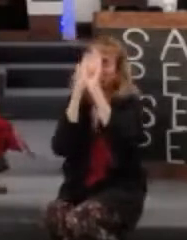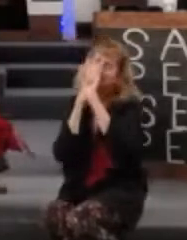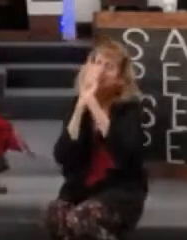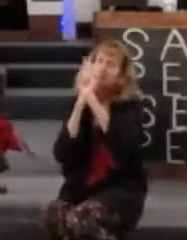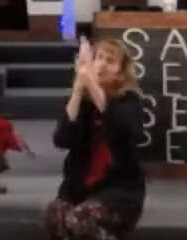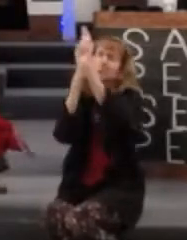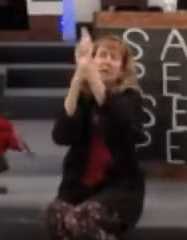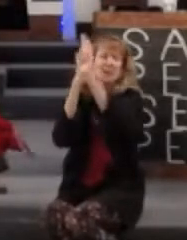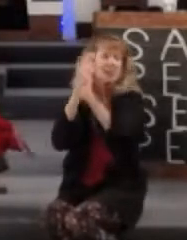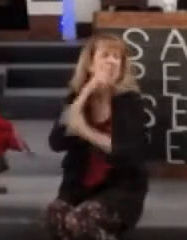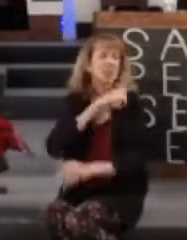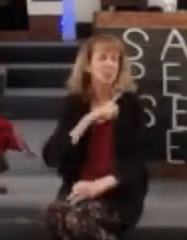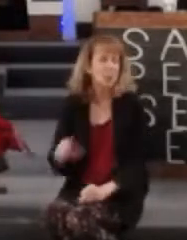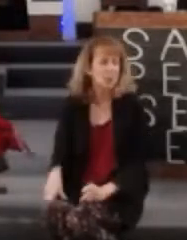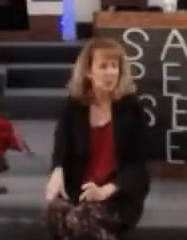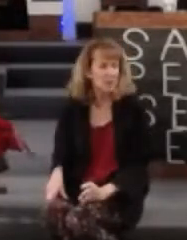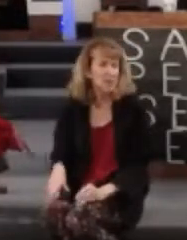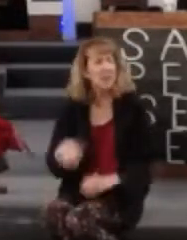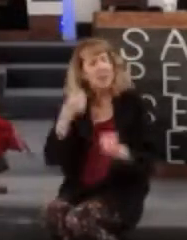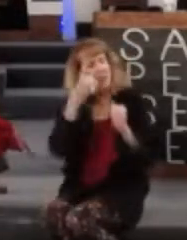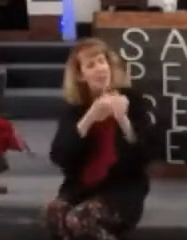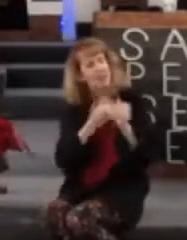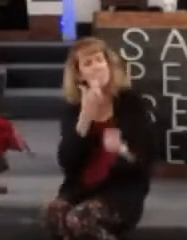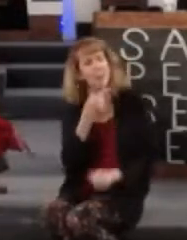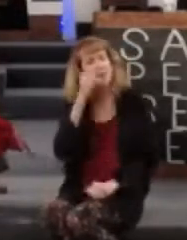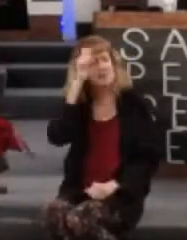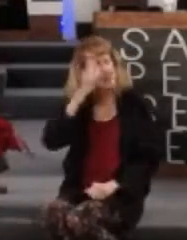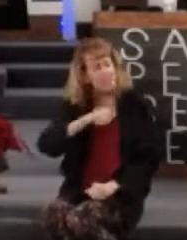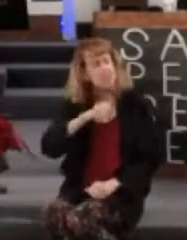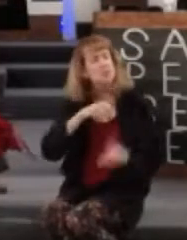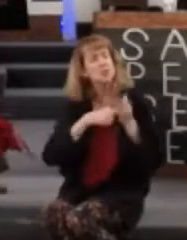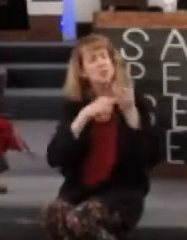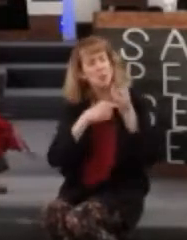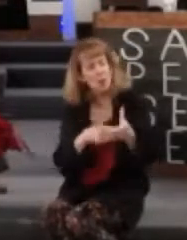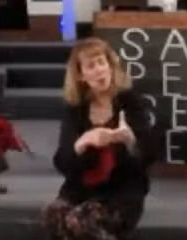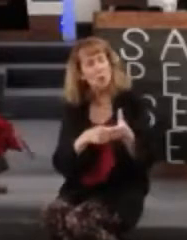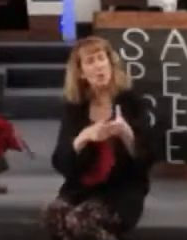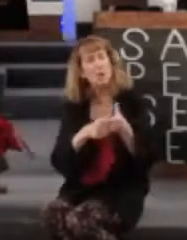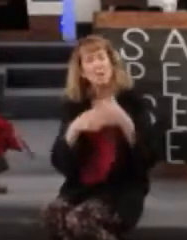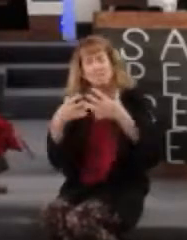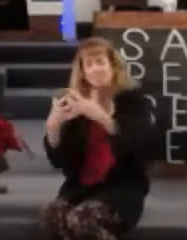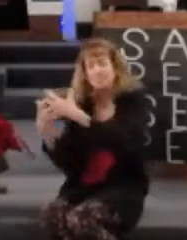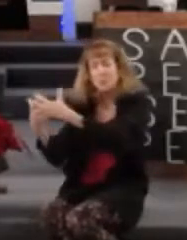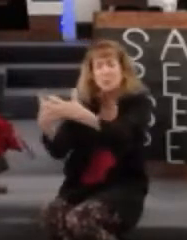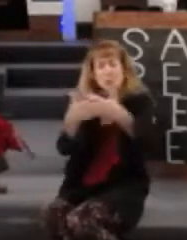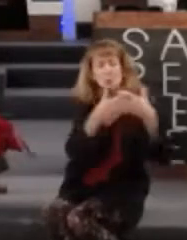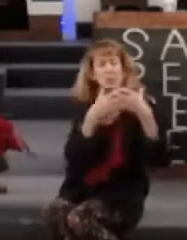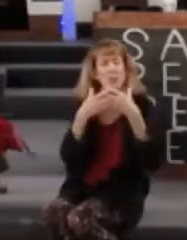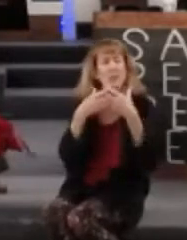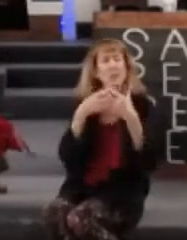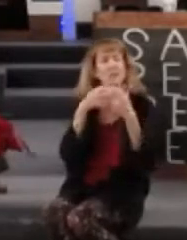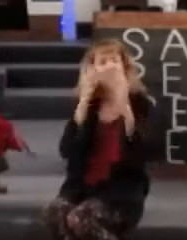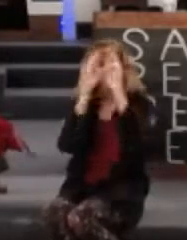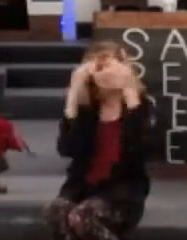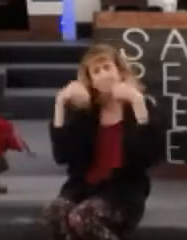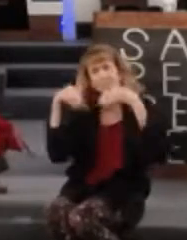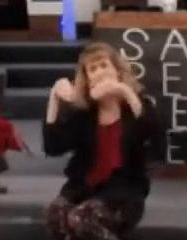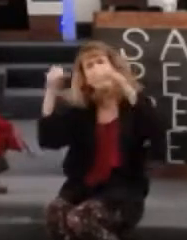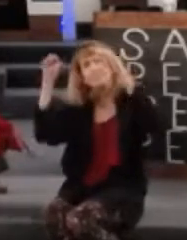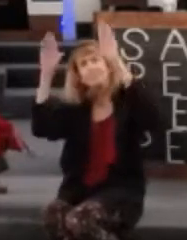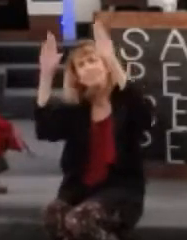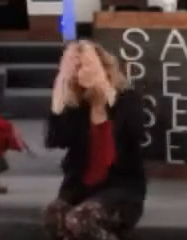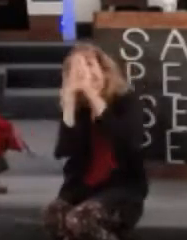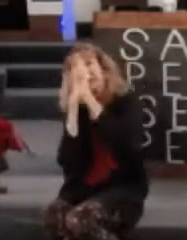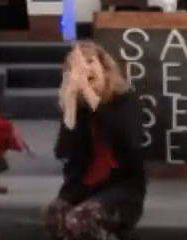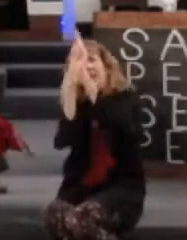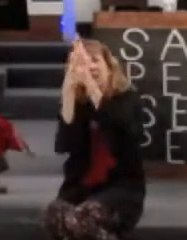talking about everybody submitting, mutual submission. Submit to one another out of reverence